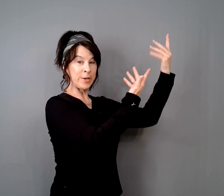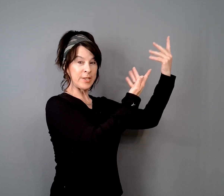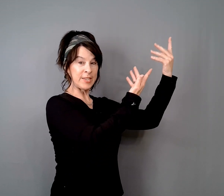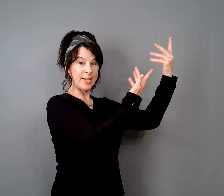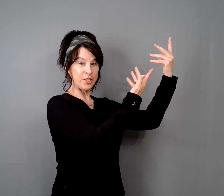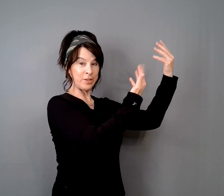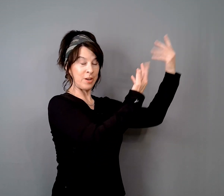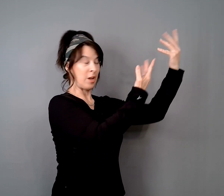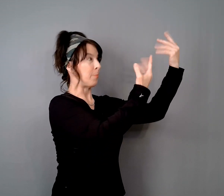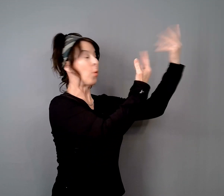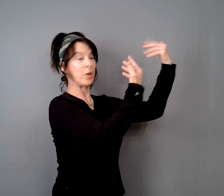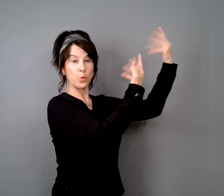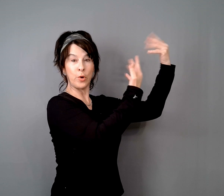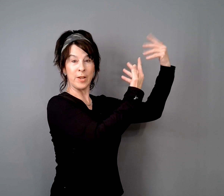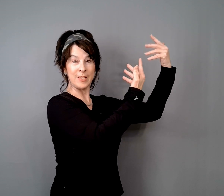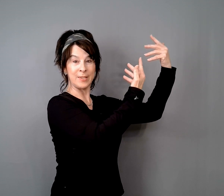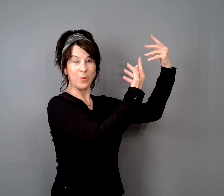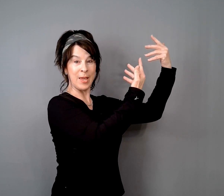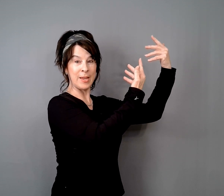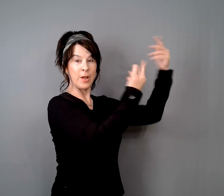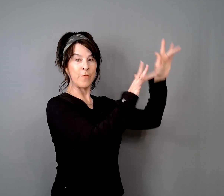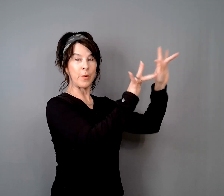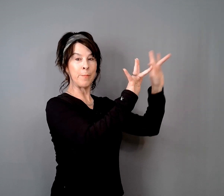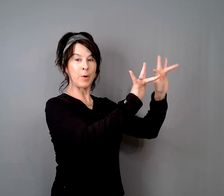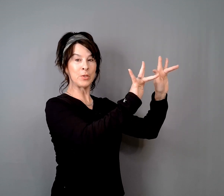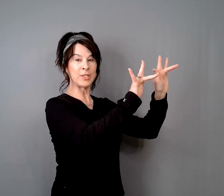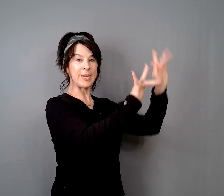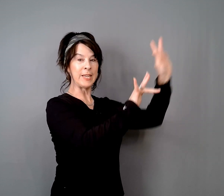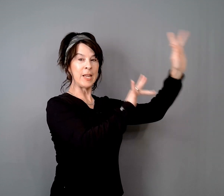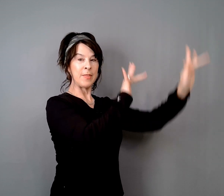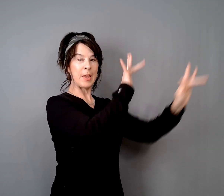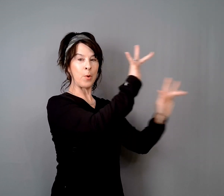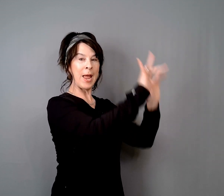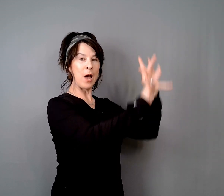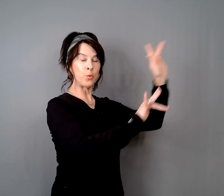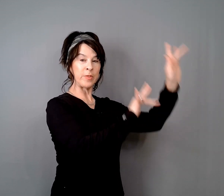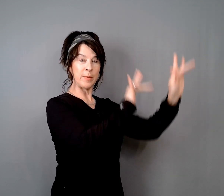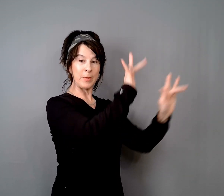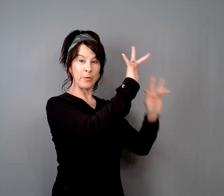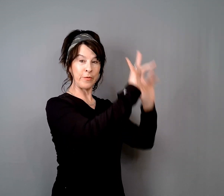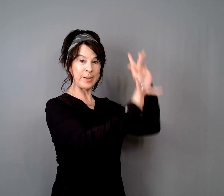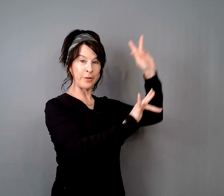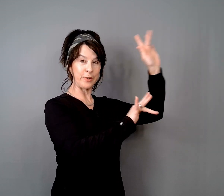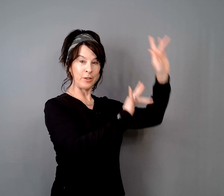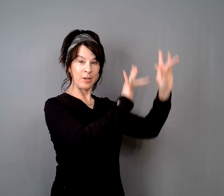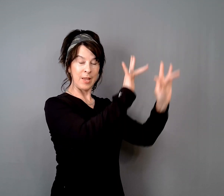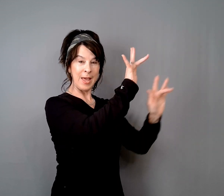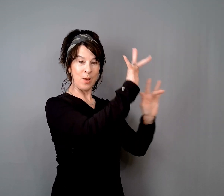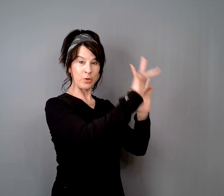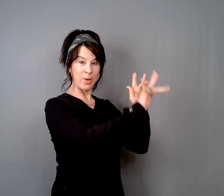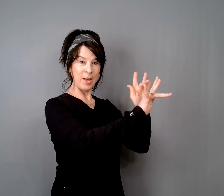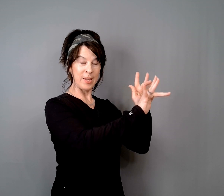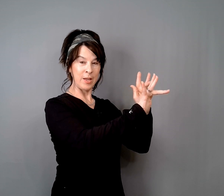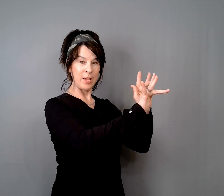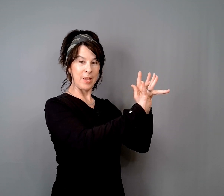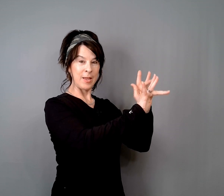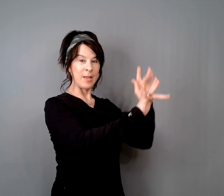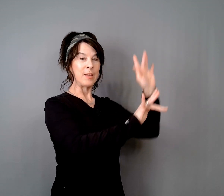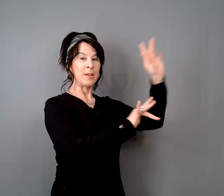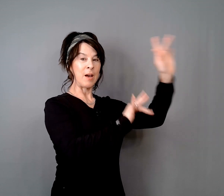to point toward us, okay? For mercy, they were out with the middle finger out, okay? God